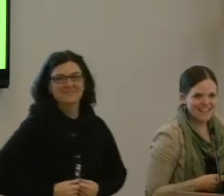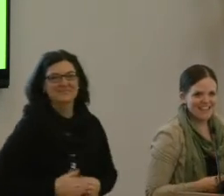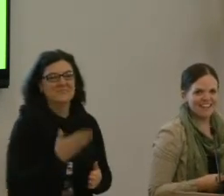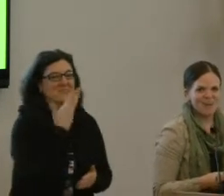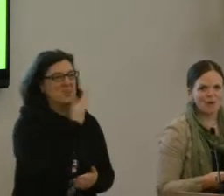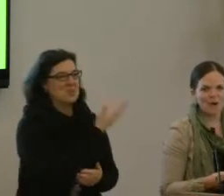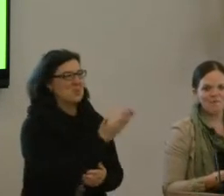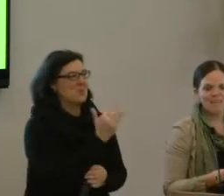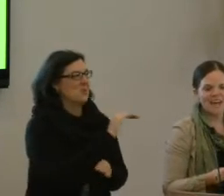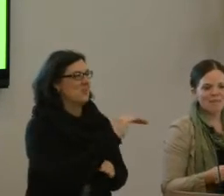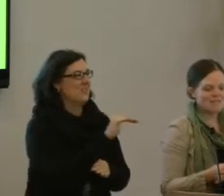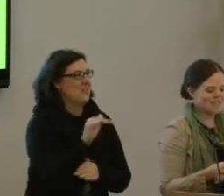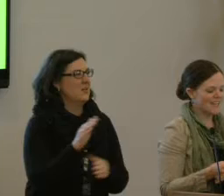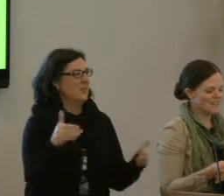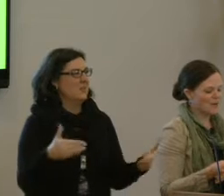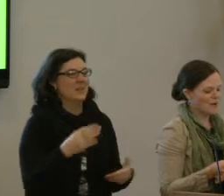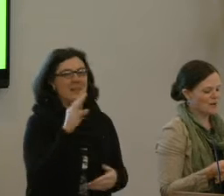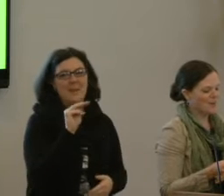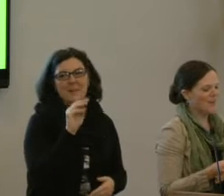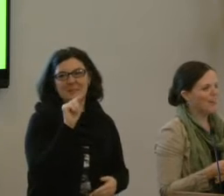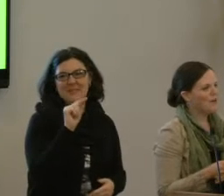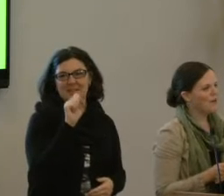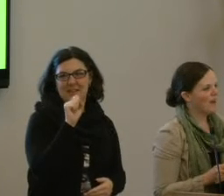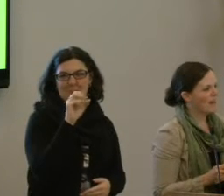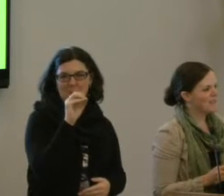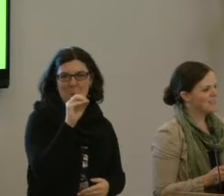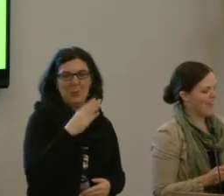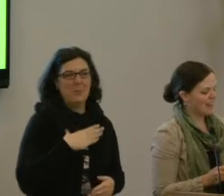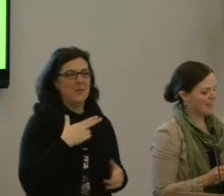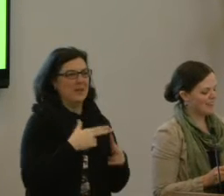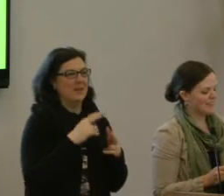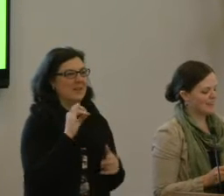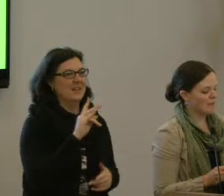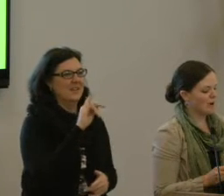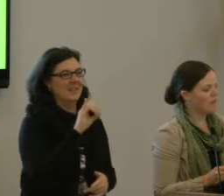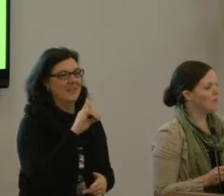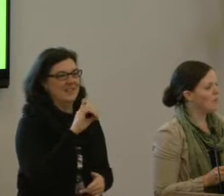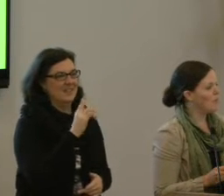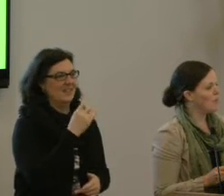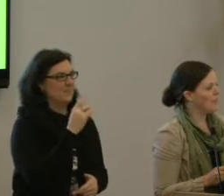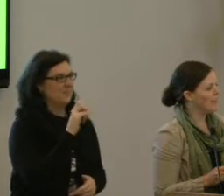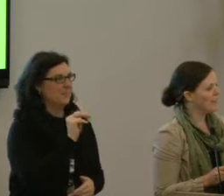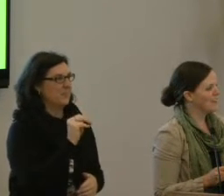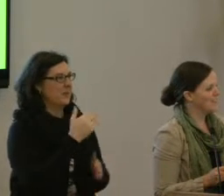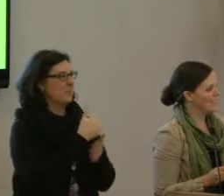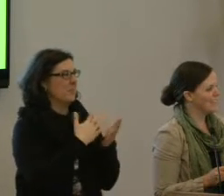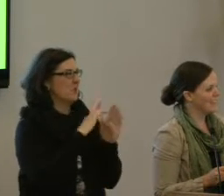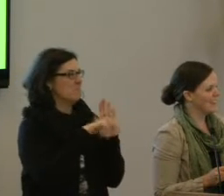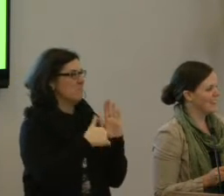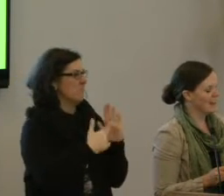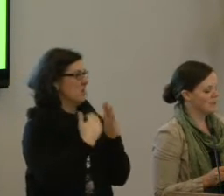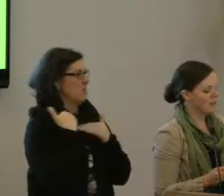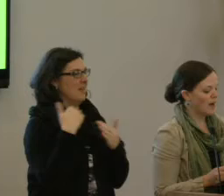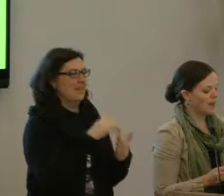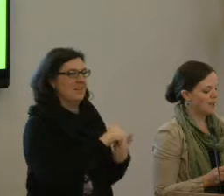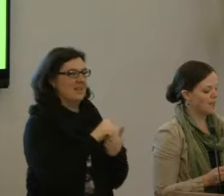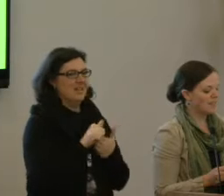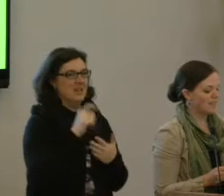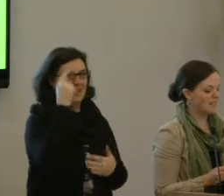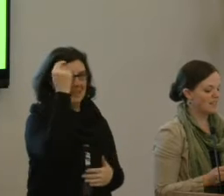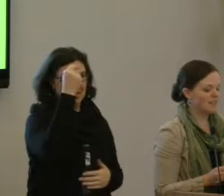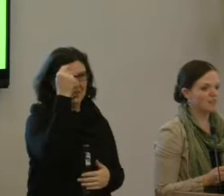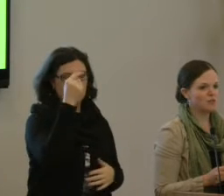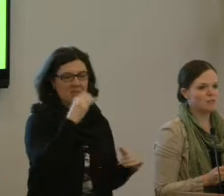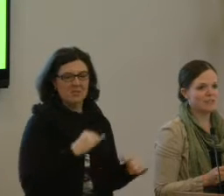Good evening. Welcome to MTSO. My name is Kathy Dixon, and part of my role here is leading the Theological